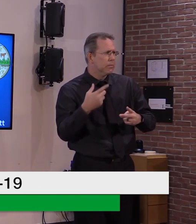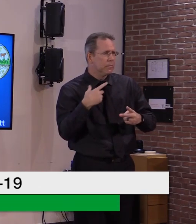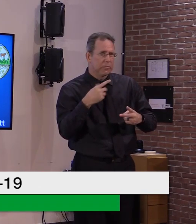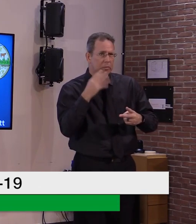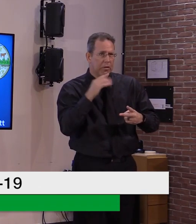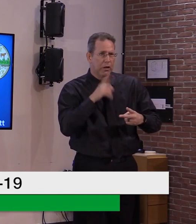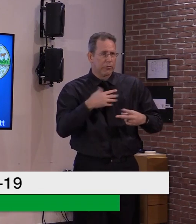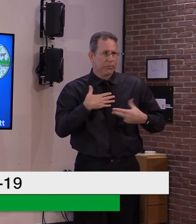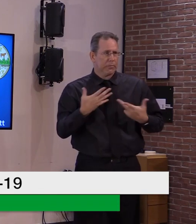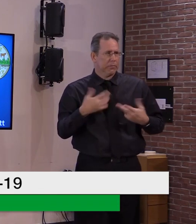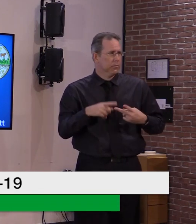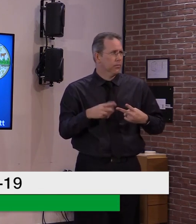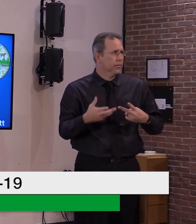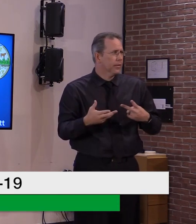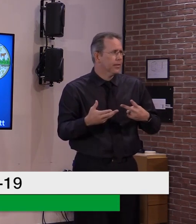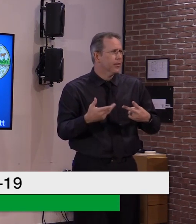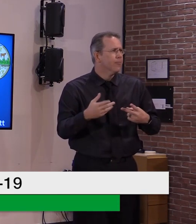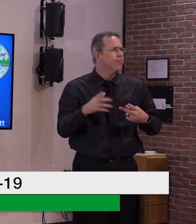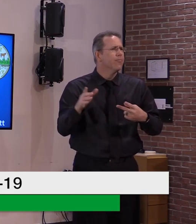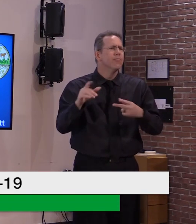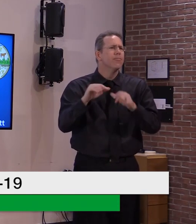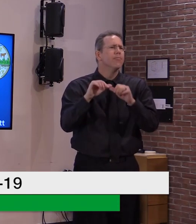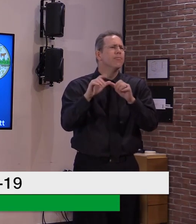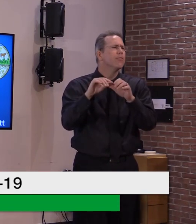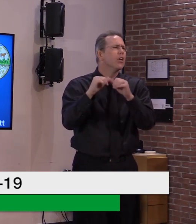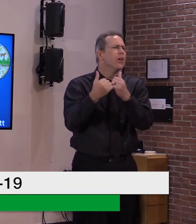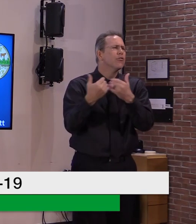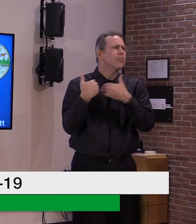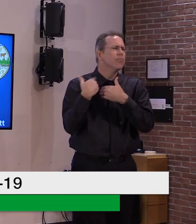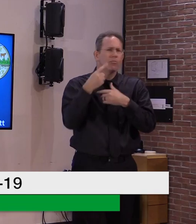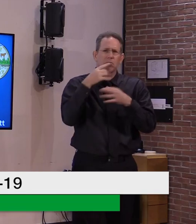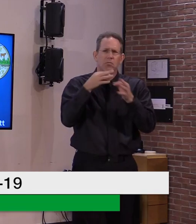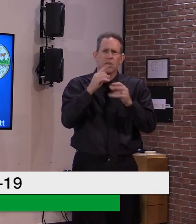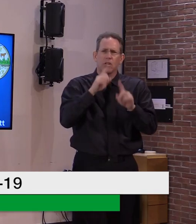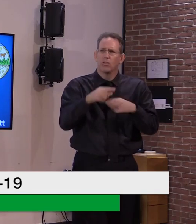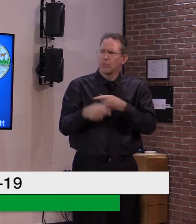his agency headed that up so mr pizza